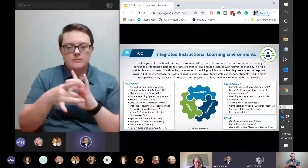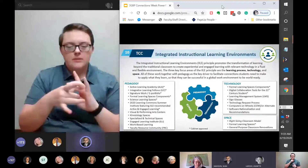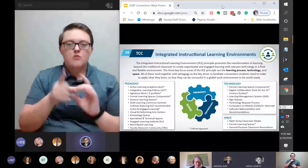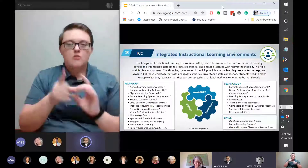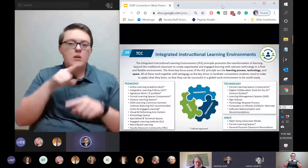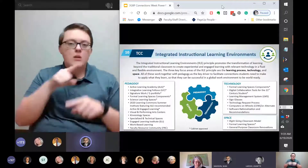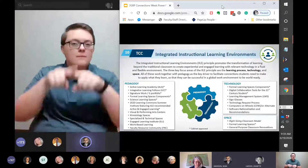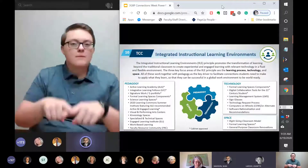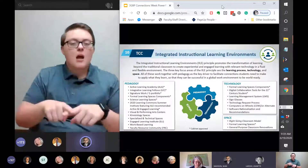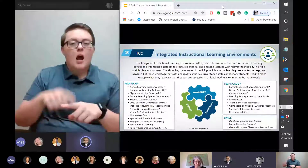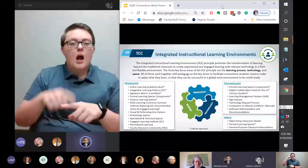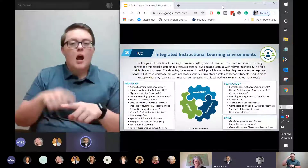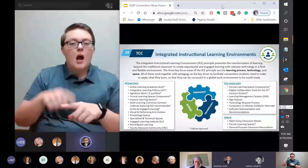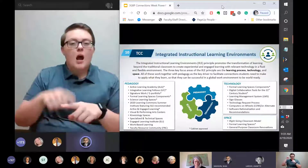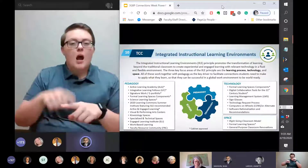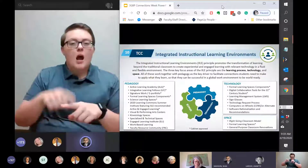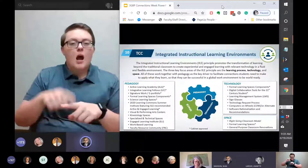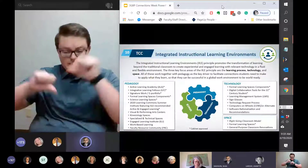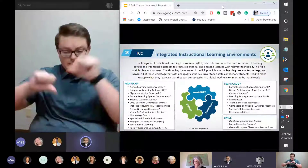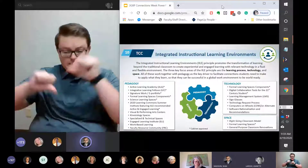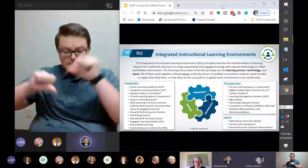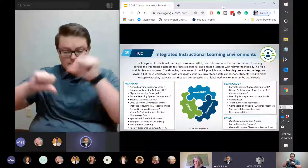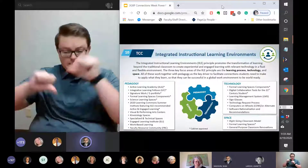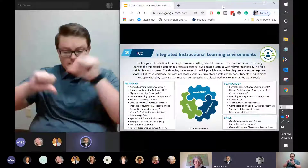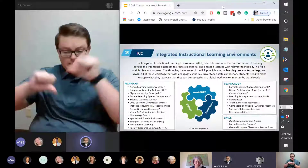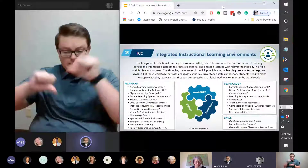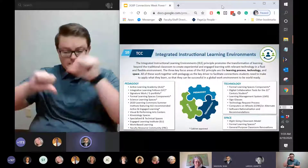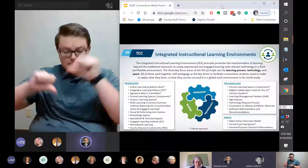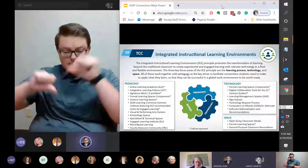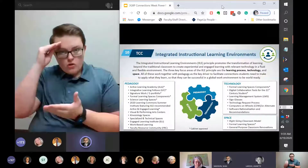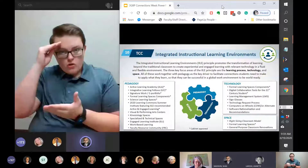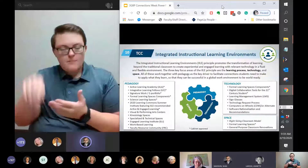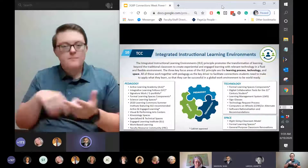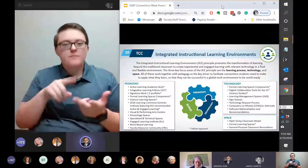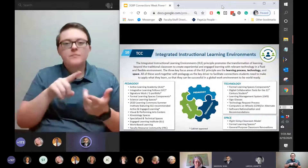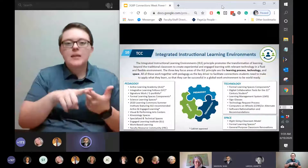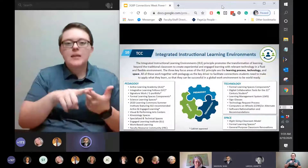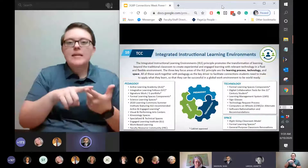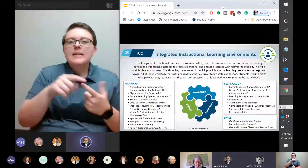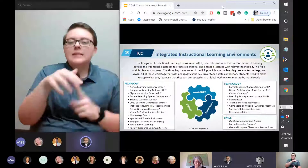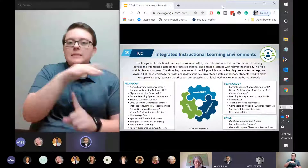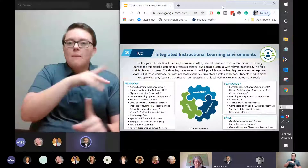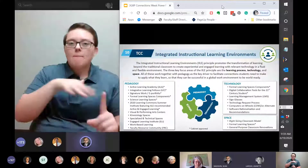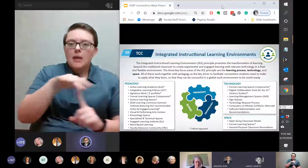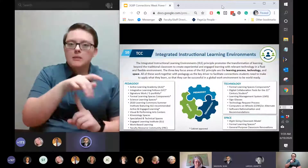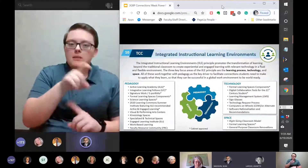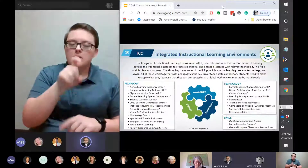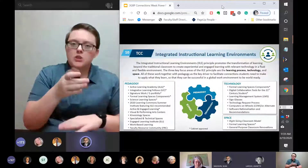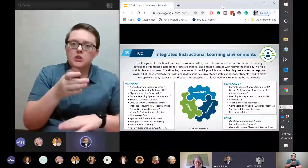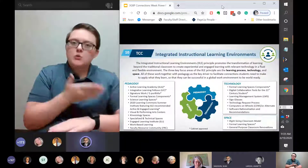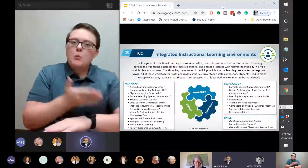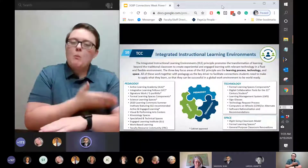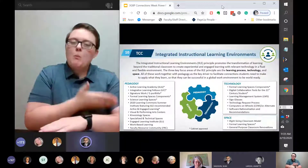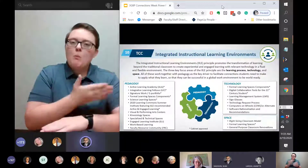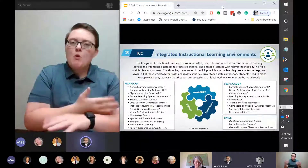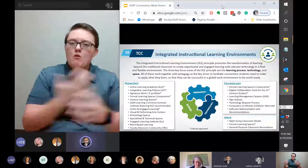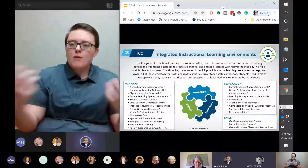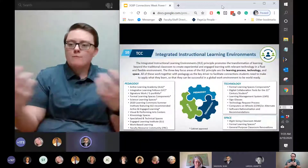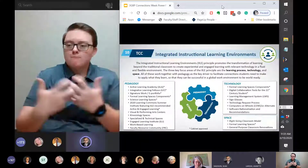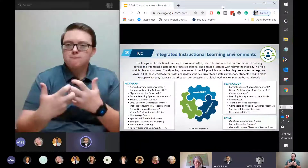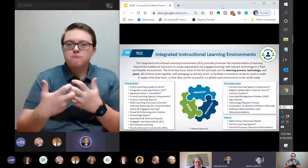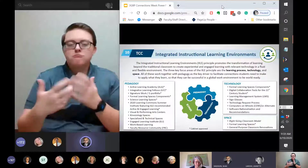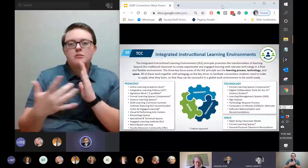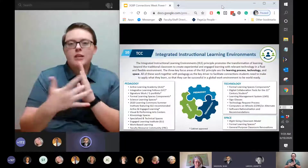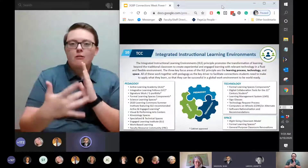learning, designing versatile spaces, and adopting cutting-edge technology. Some of this is also driven by the